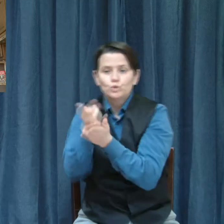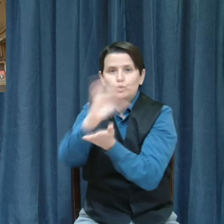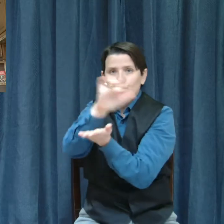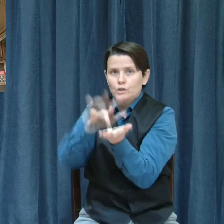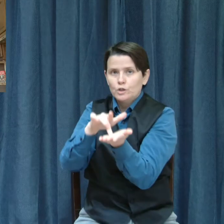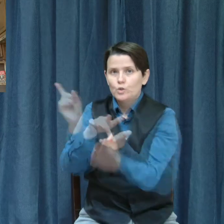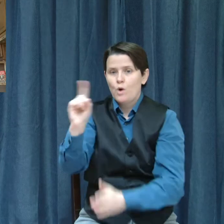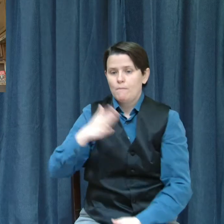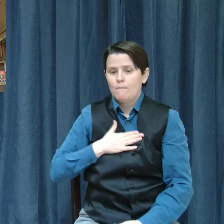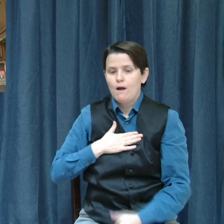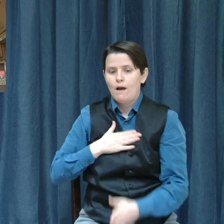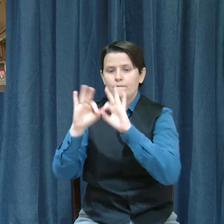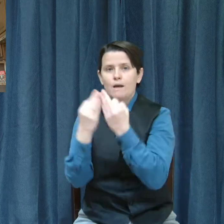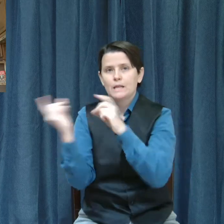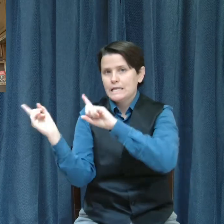Miami, Florida.